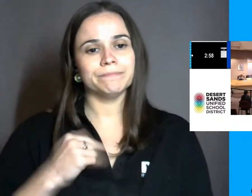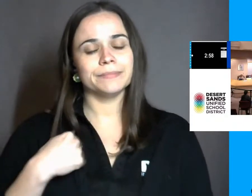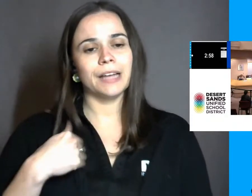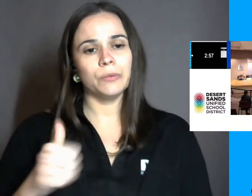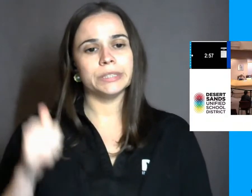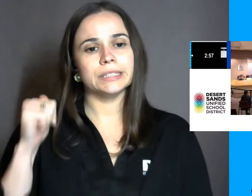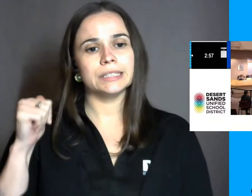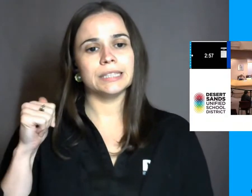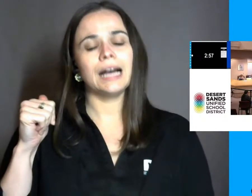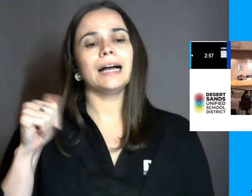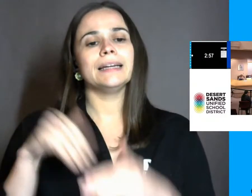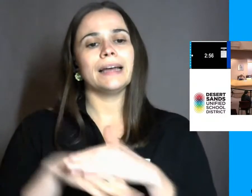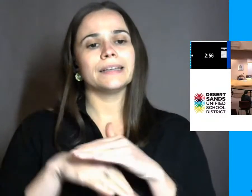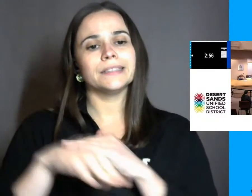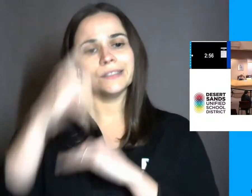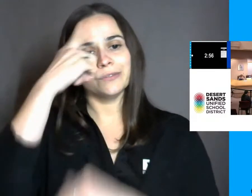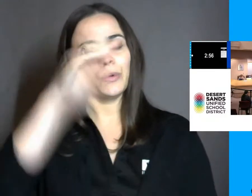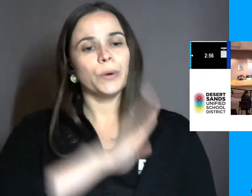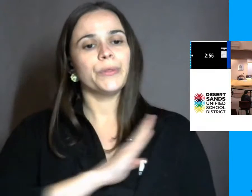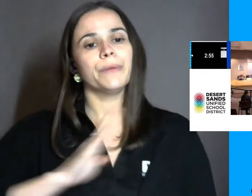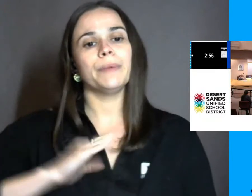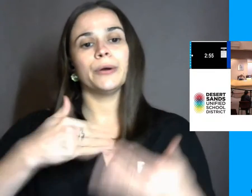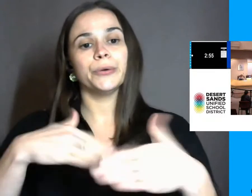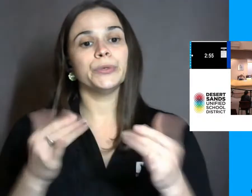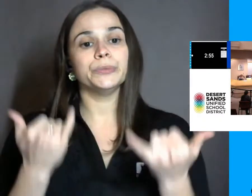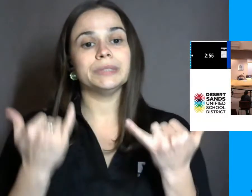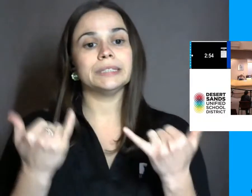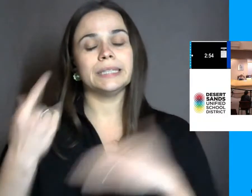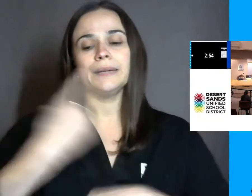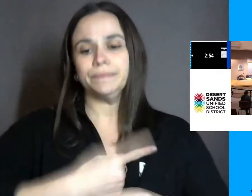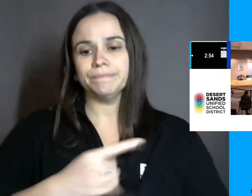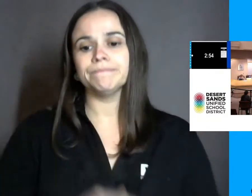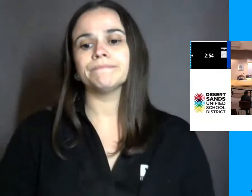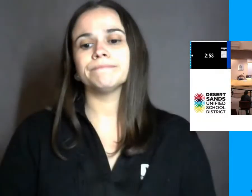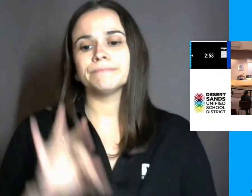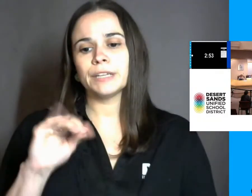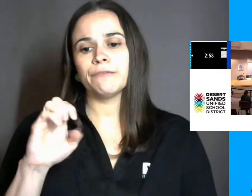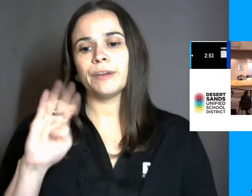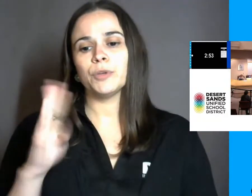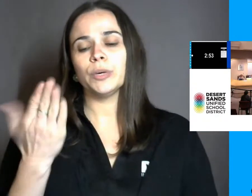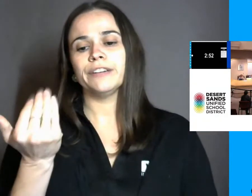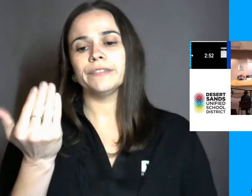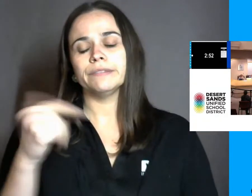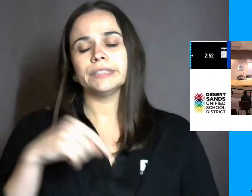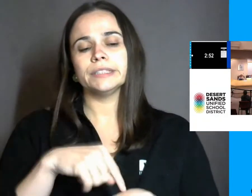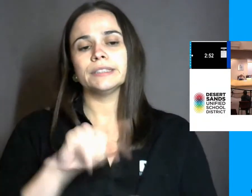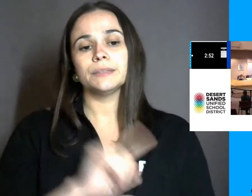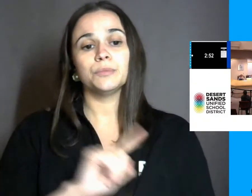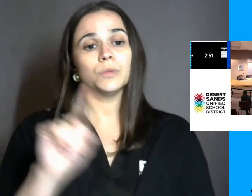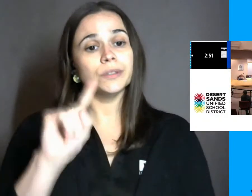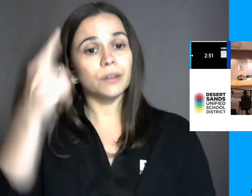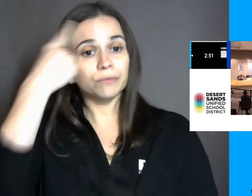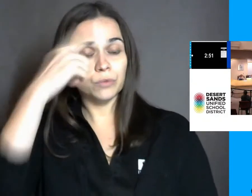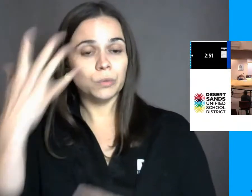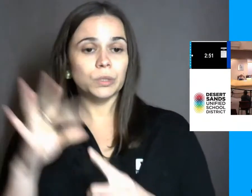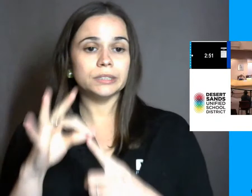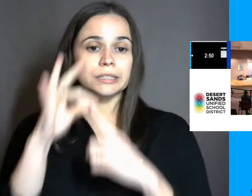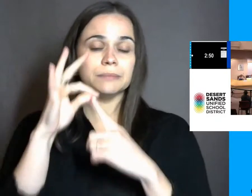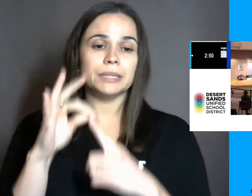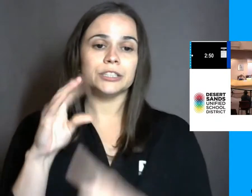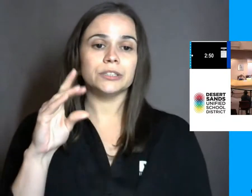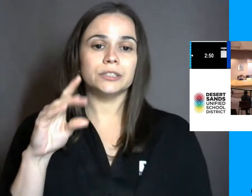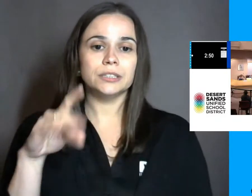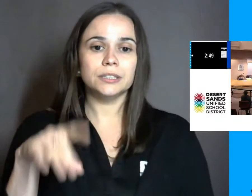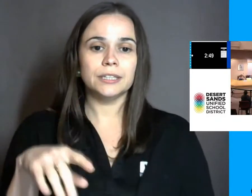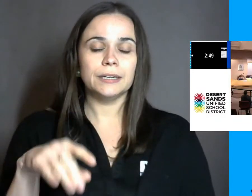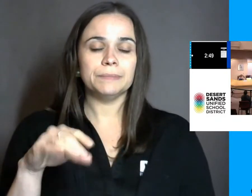to DSUSD boardroom today, February 15, 2022 at 1:30 p.m. for the special DSUSD board meeting to select